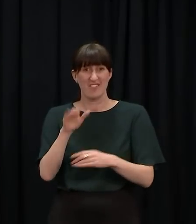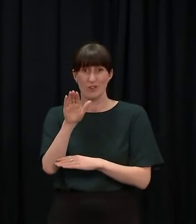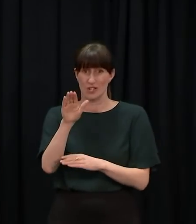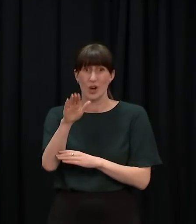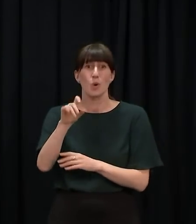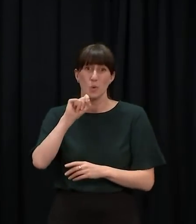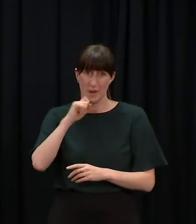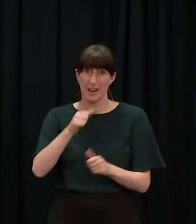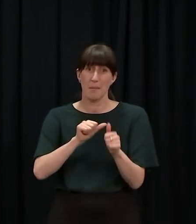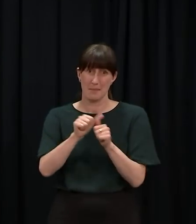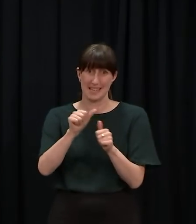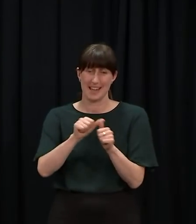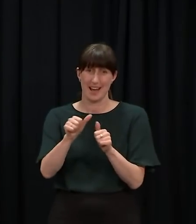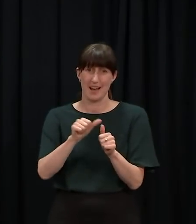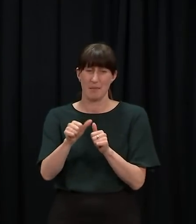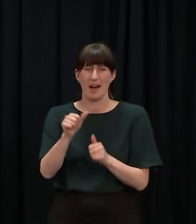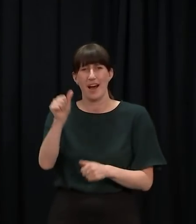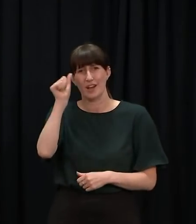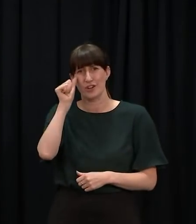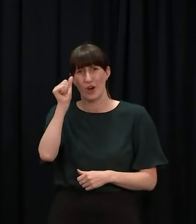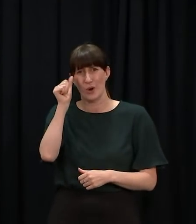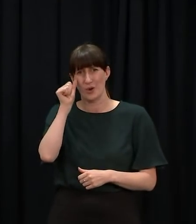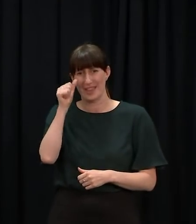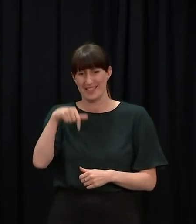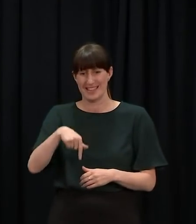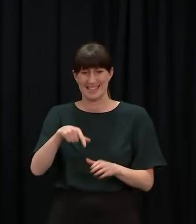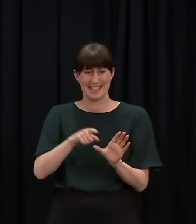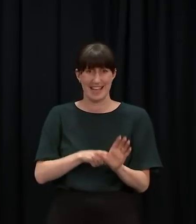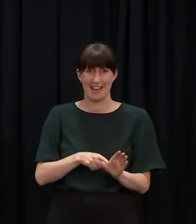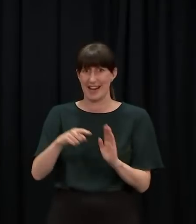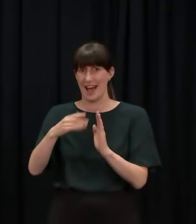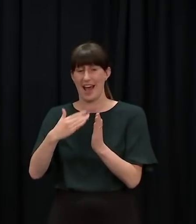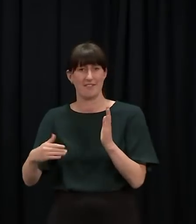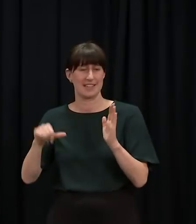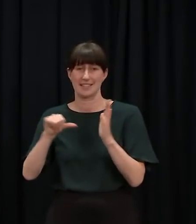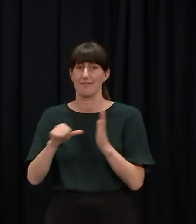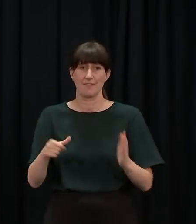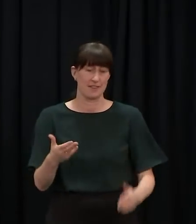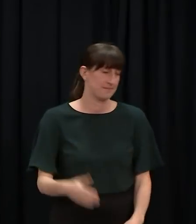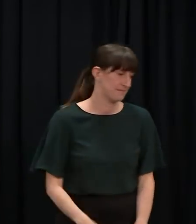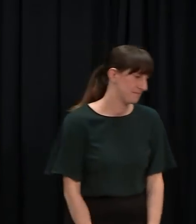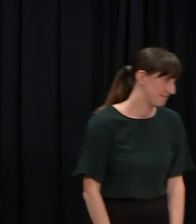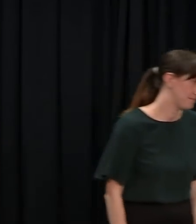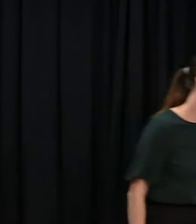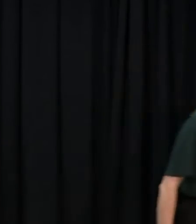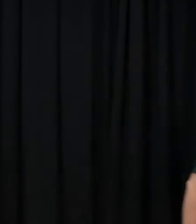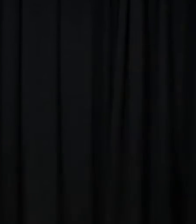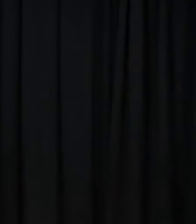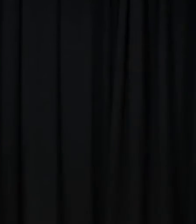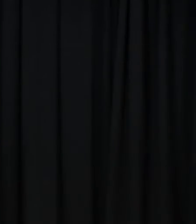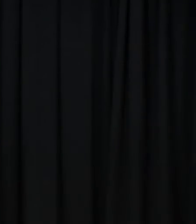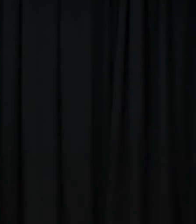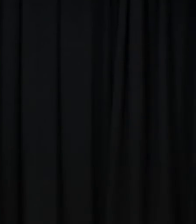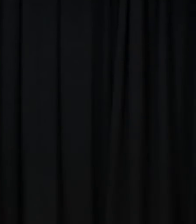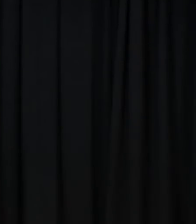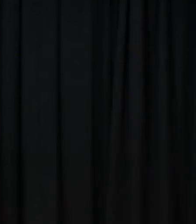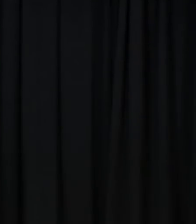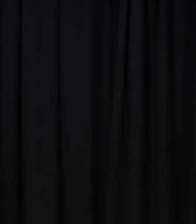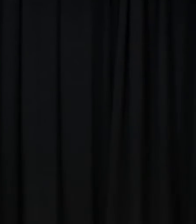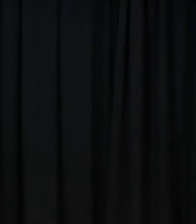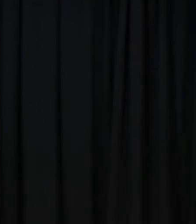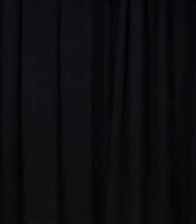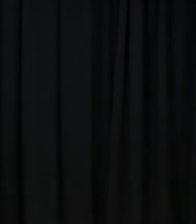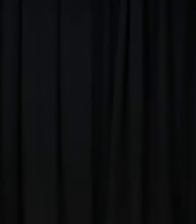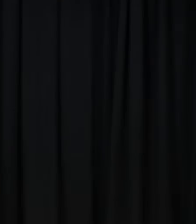to be better, but I acknowledge that it's been a pretty tough year and a half. Jenna. Businesses implementing a no jab, no entry